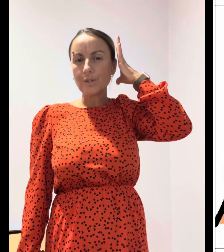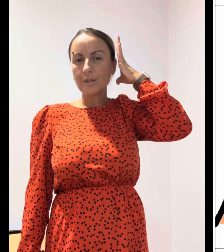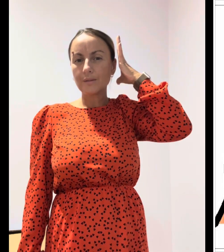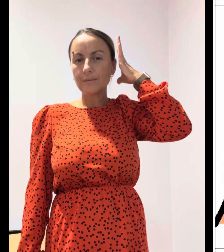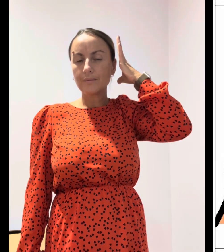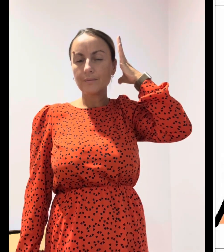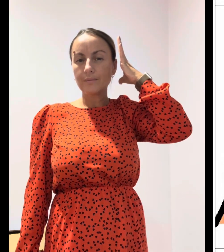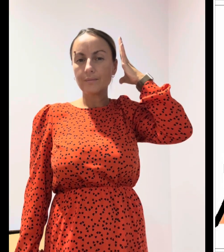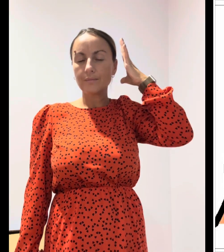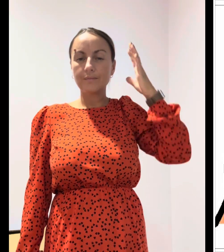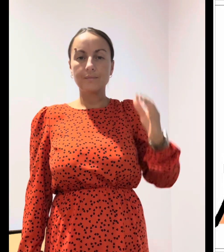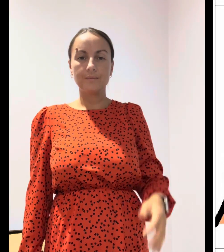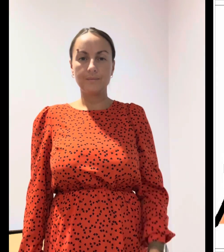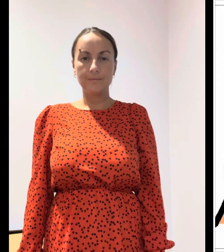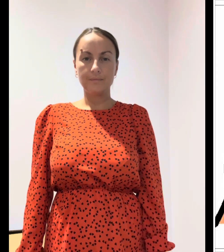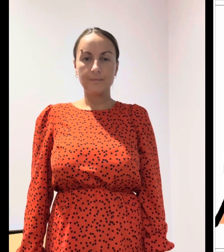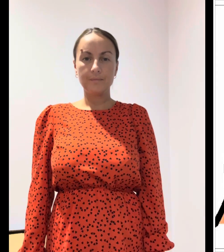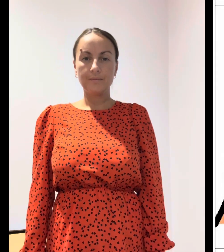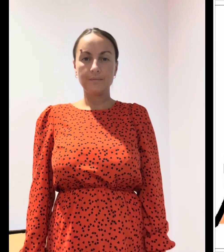Loud,